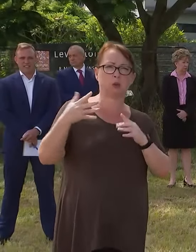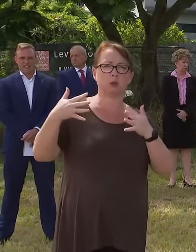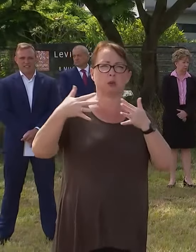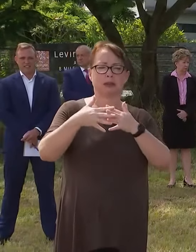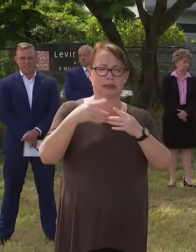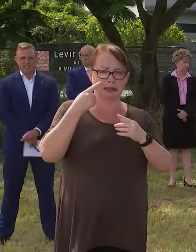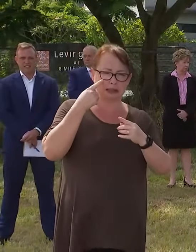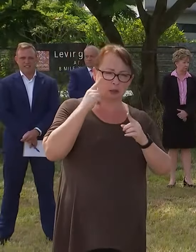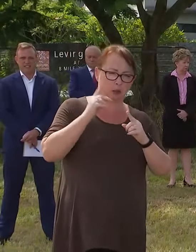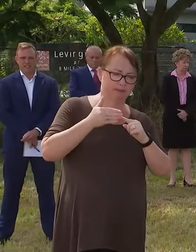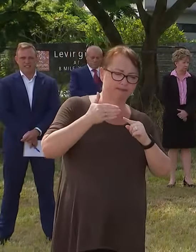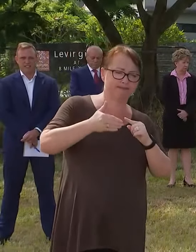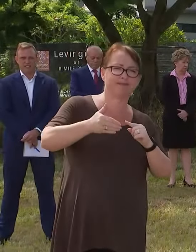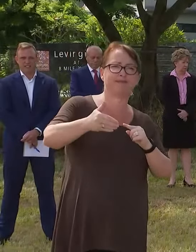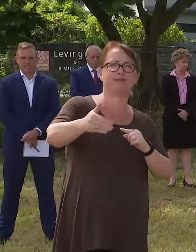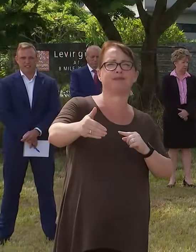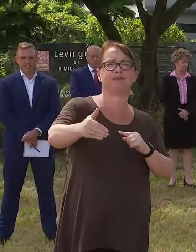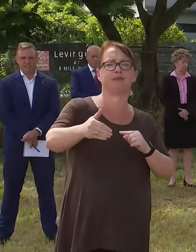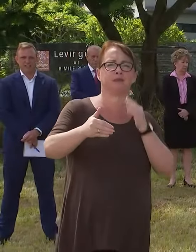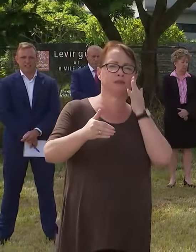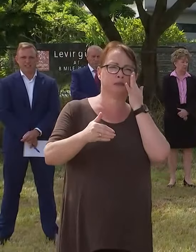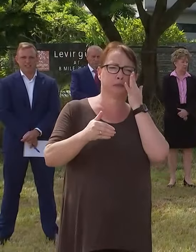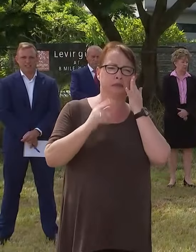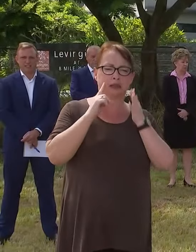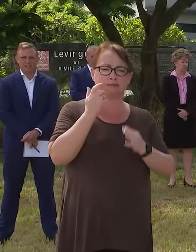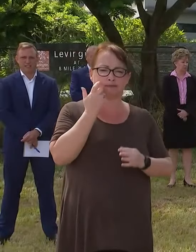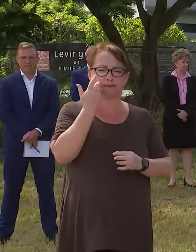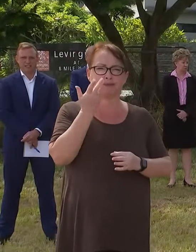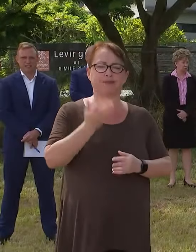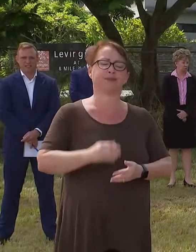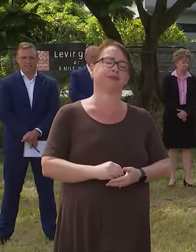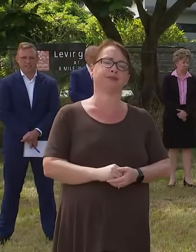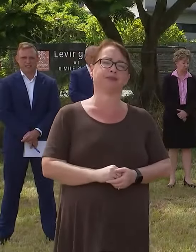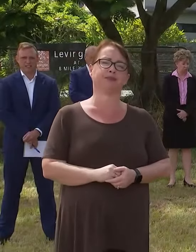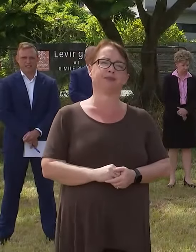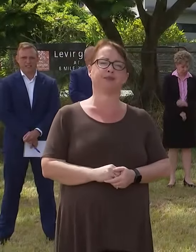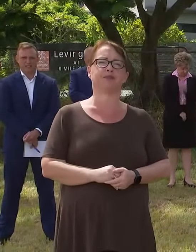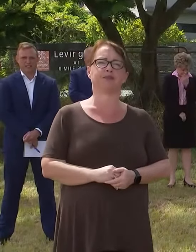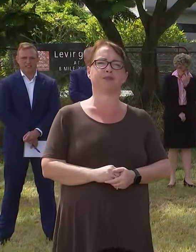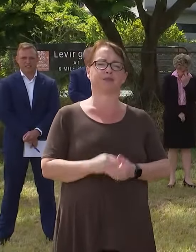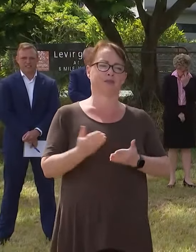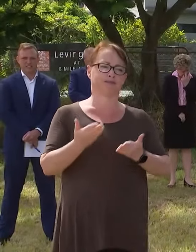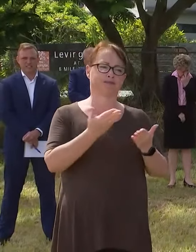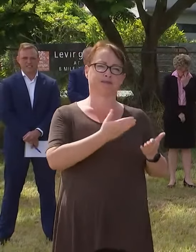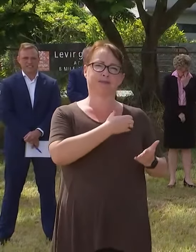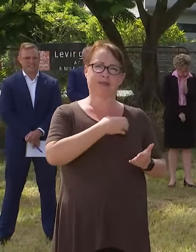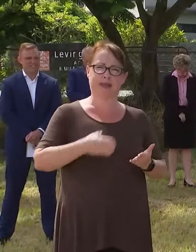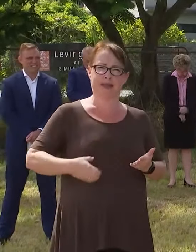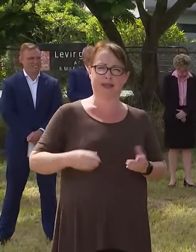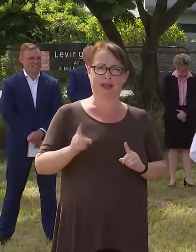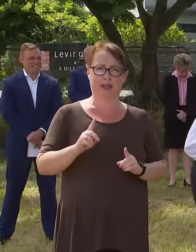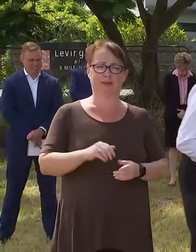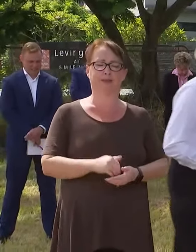we'll learn in the next few days whether the numbers do or do not increase. I'll hand over to the Minister. Thank you.